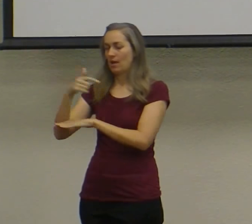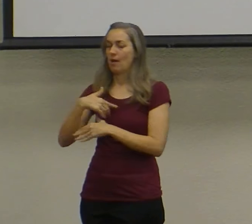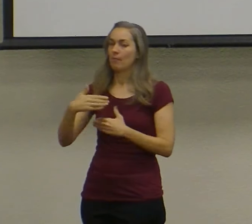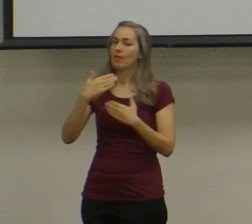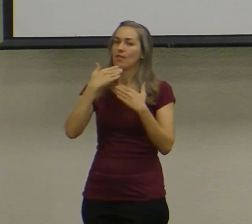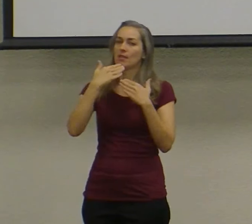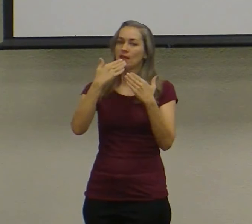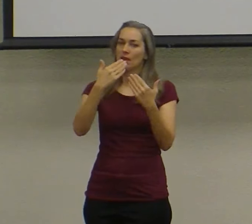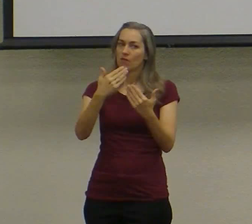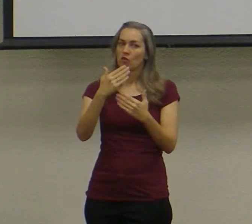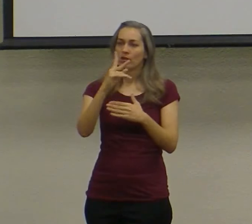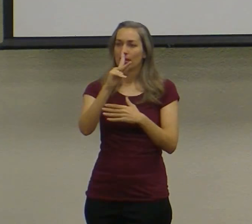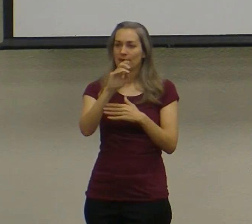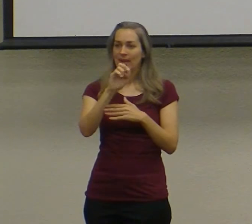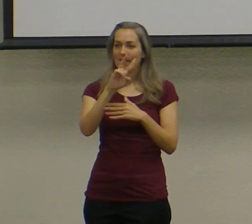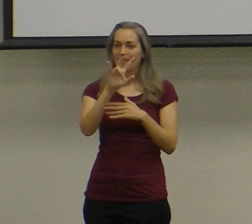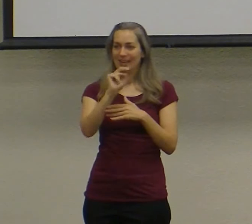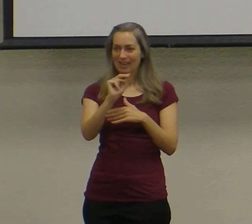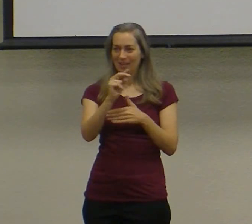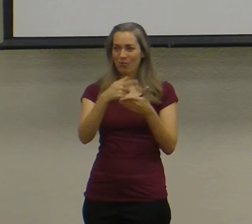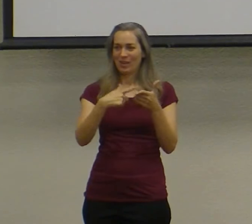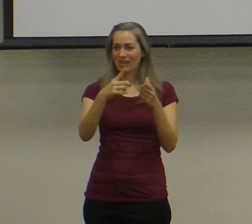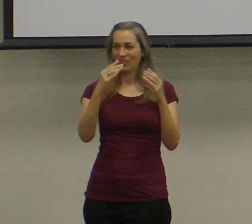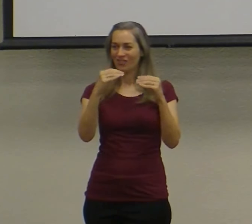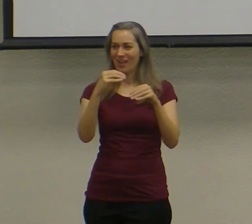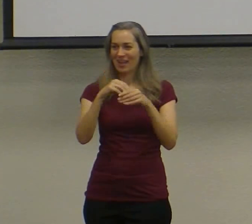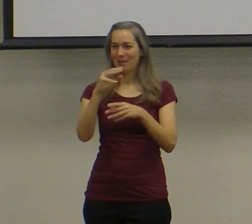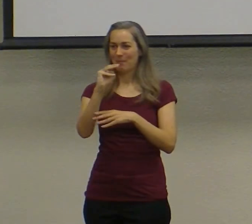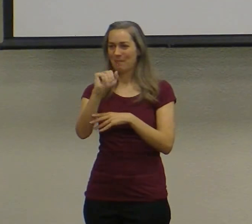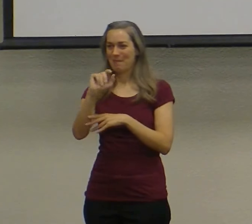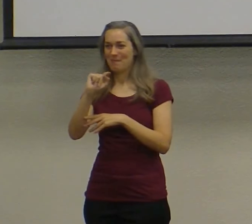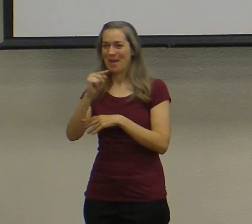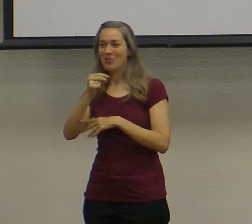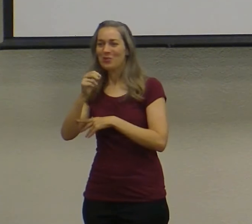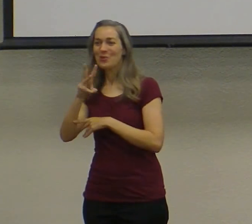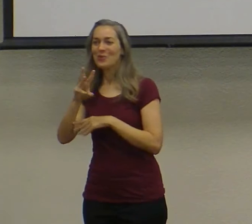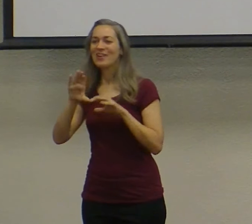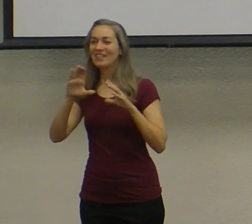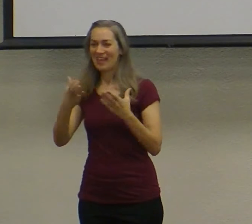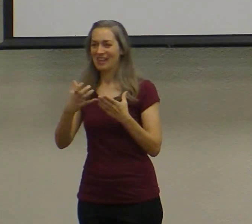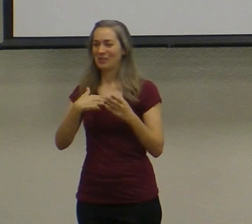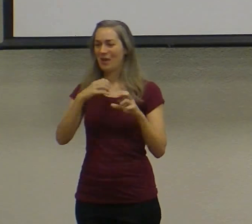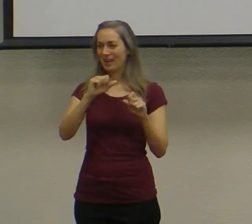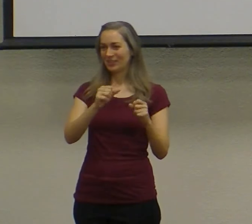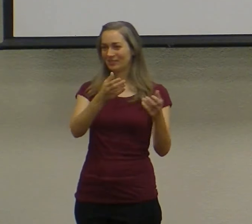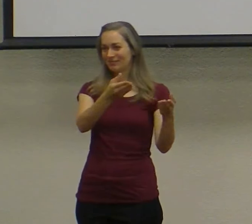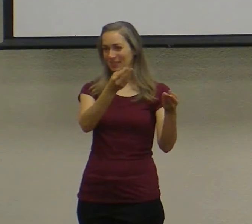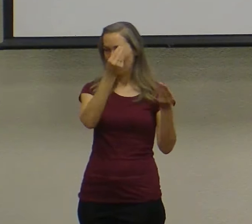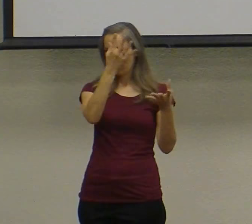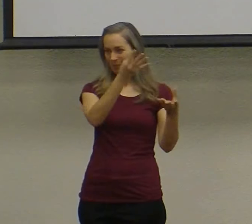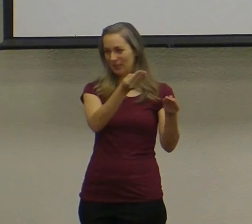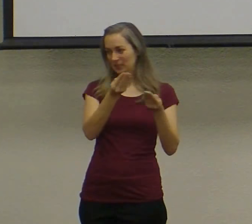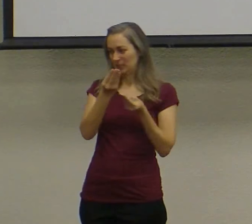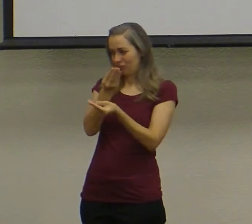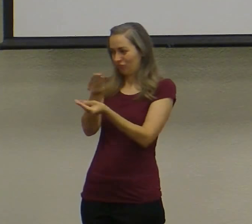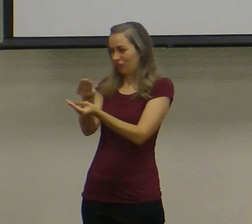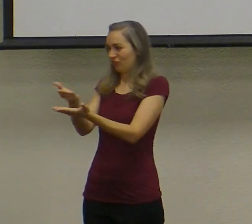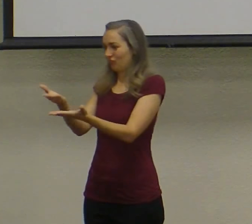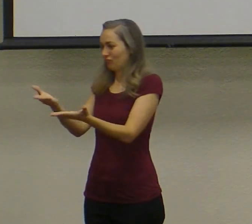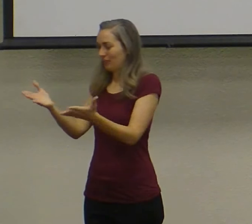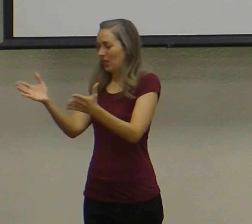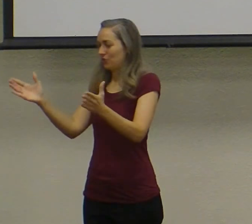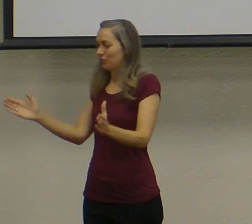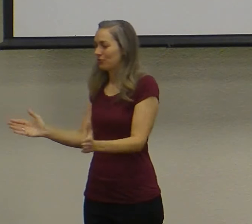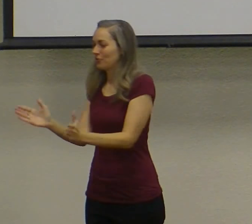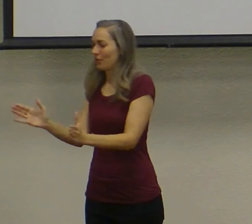and what he taught us in our Matthew class, that we could then take that information and hopefully